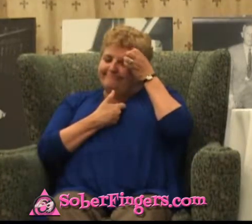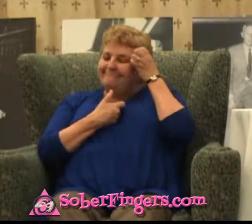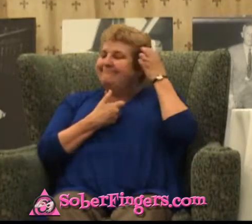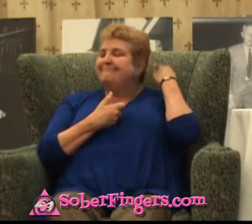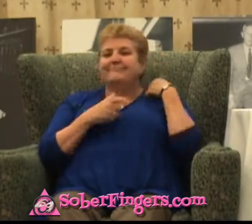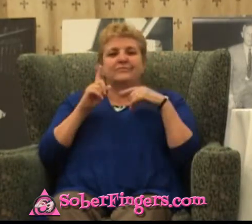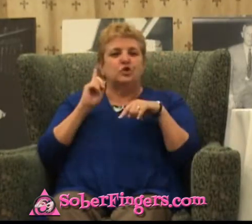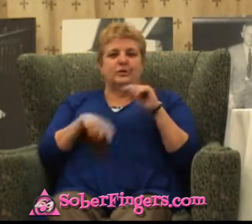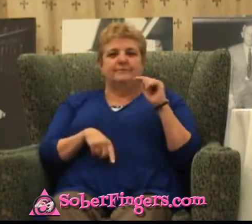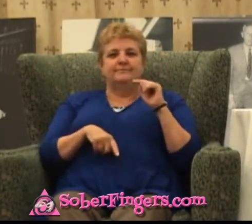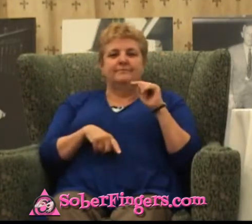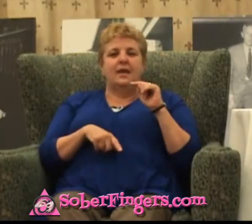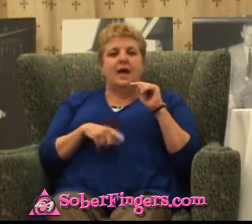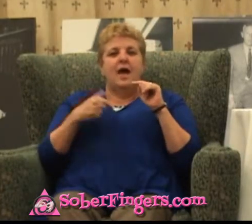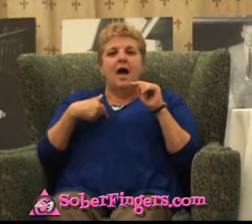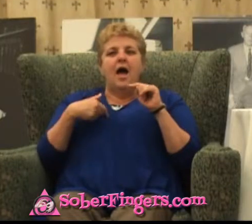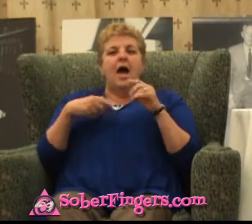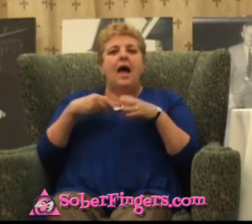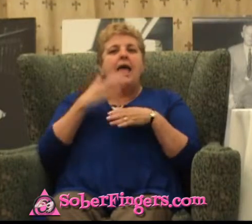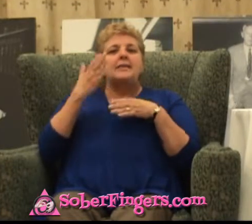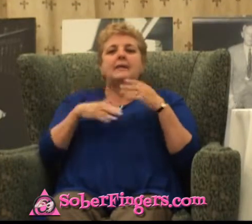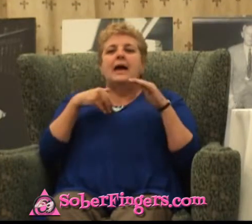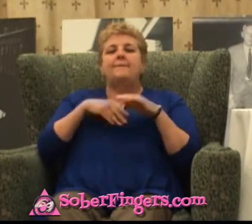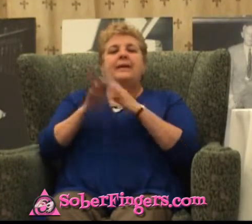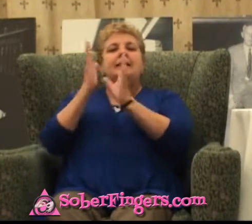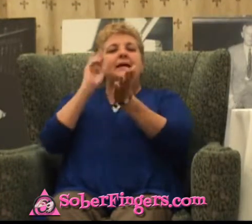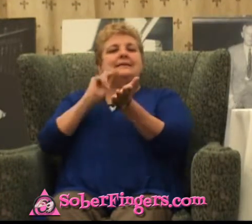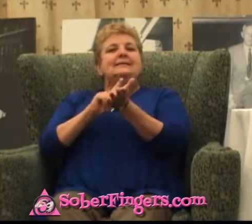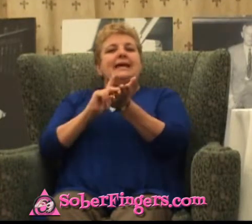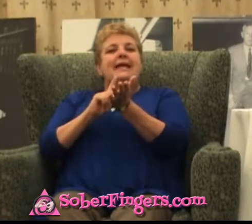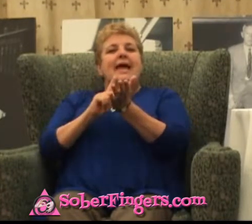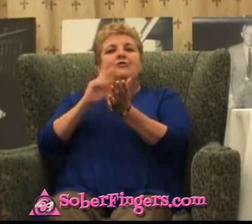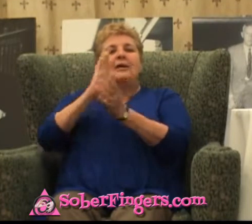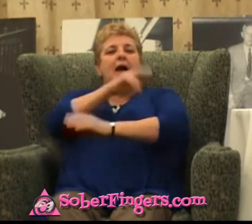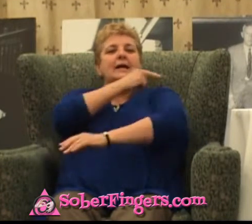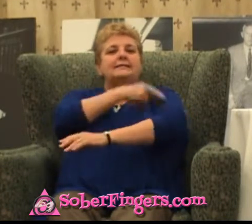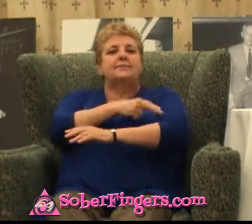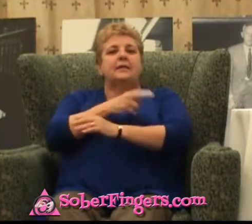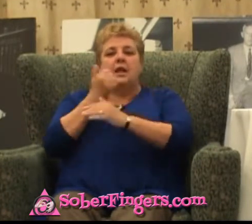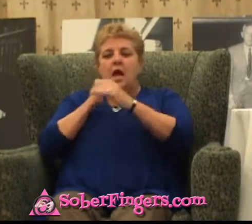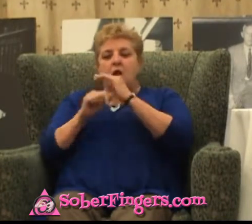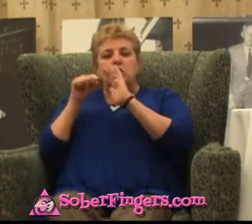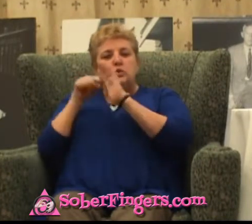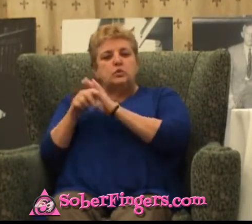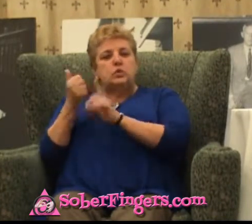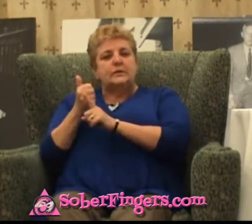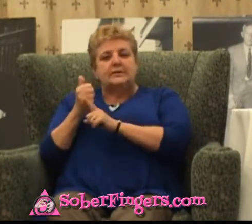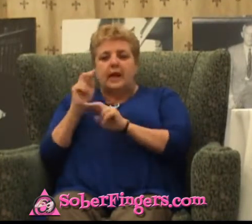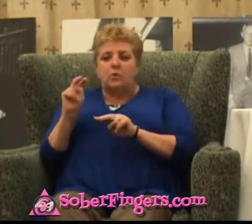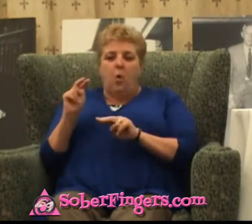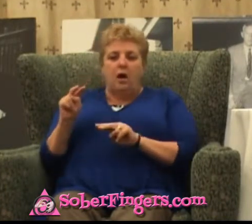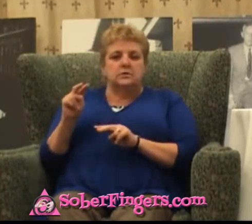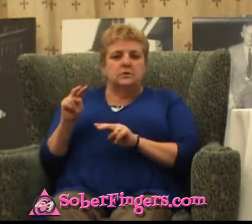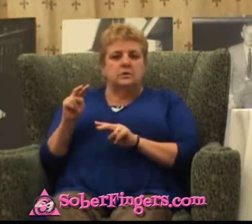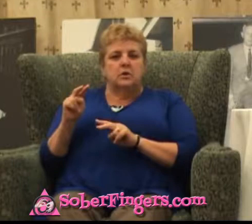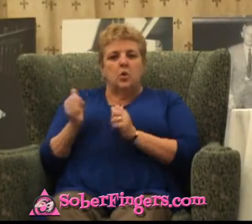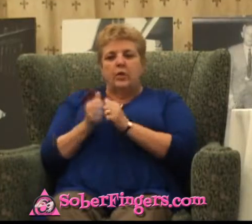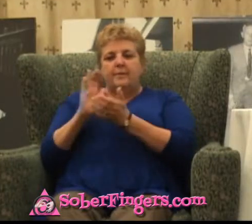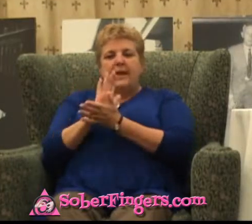locked up in a psychiatric unit under a suicide watch with papers that said I was a threat to myself and society, including that little